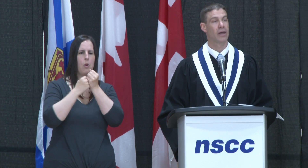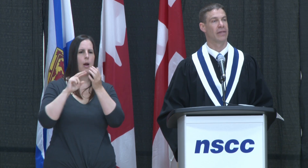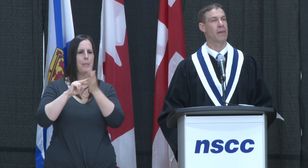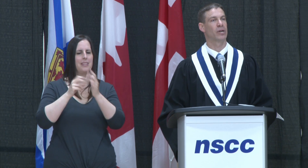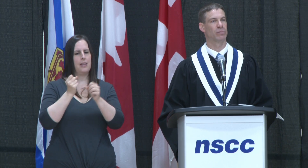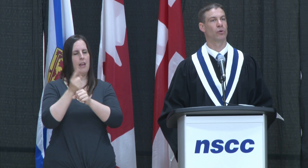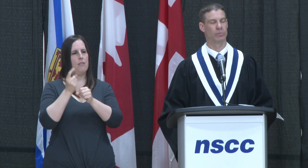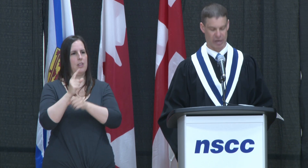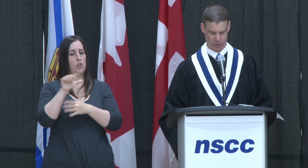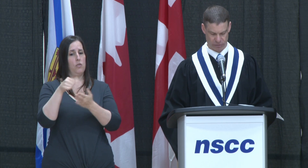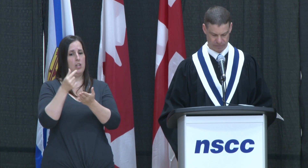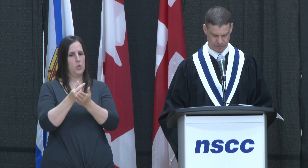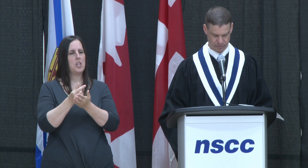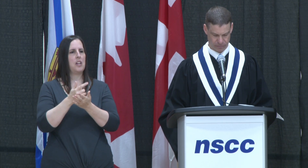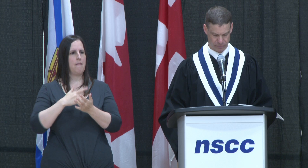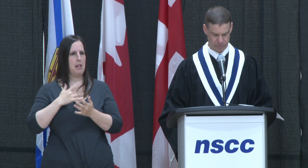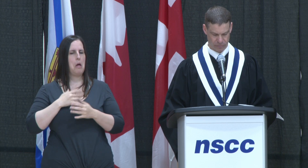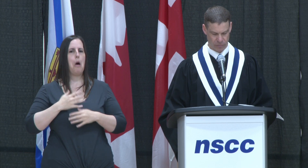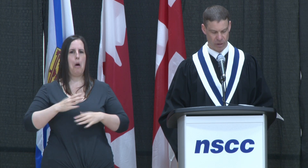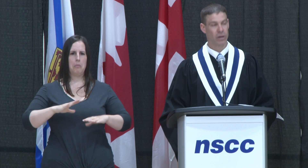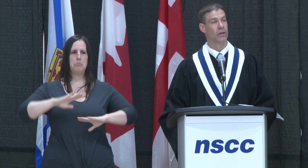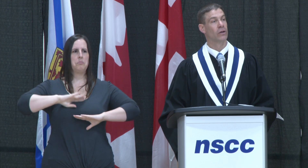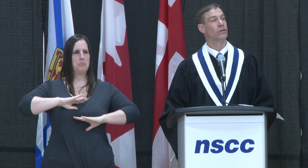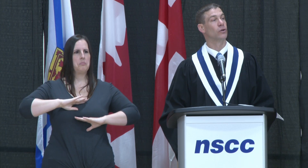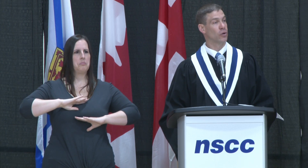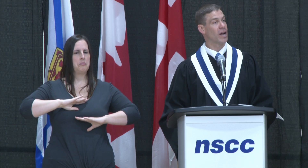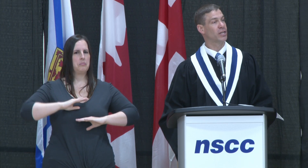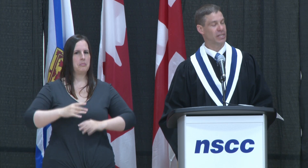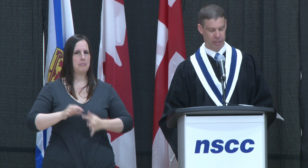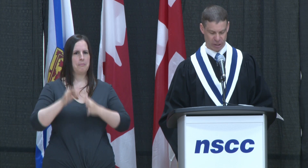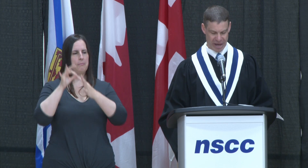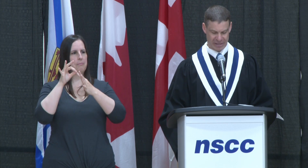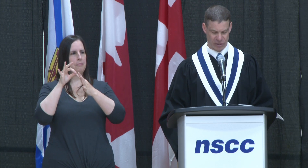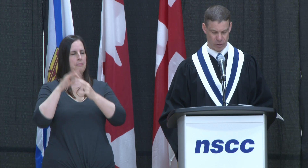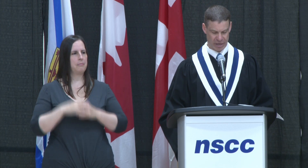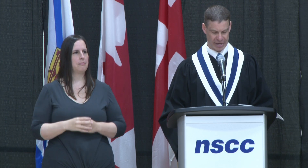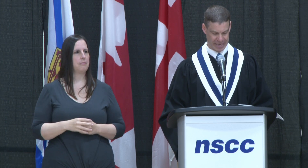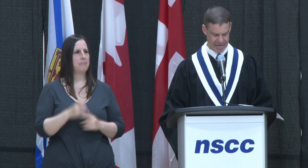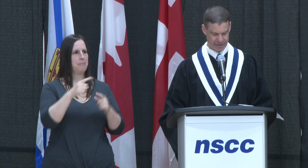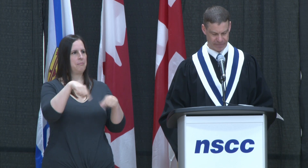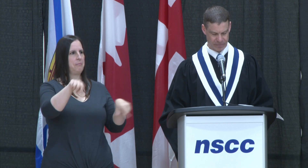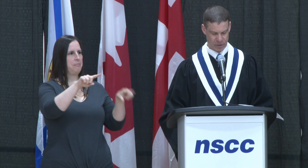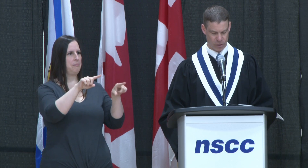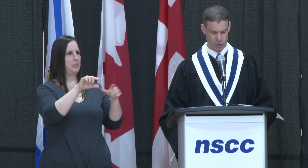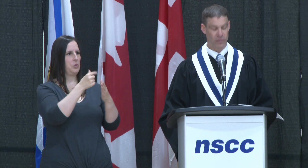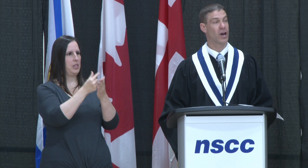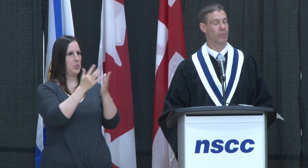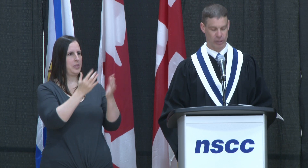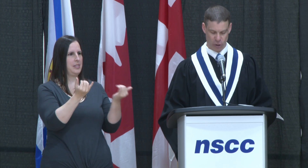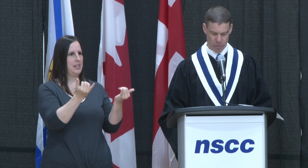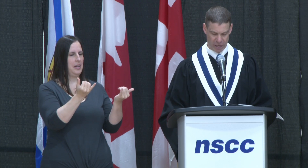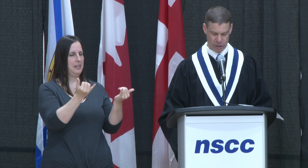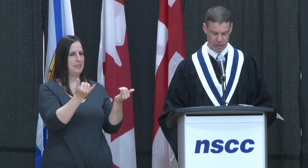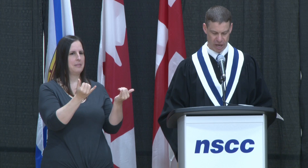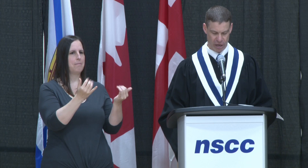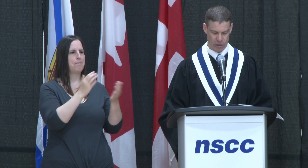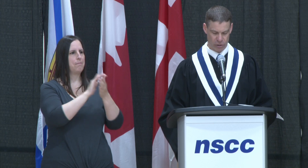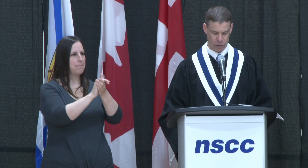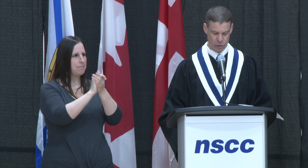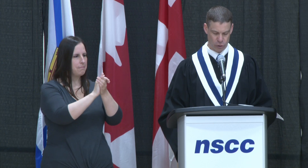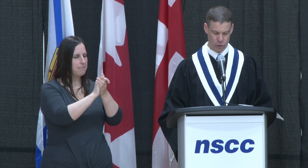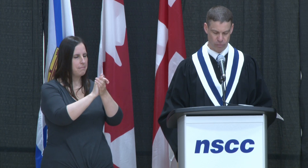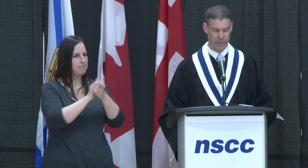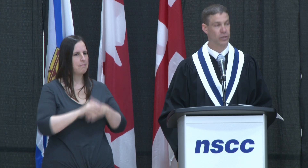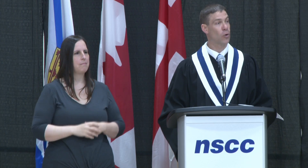year that much more special. So congratulations to the class of 2019. You've accomplished so much,